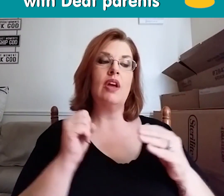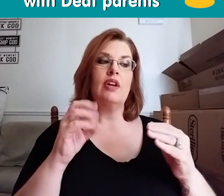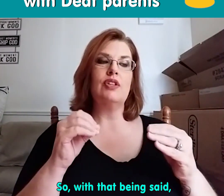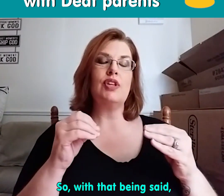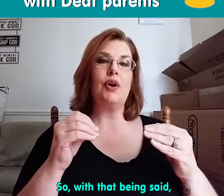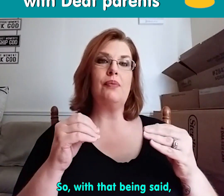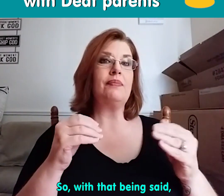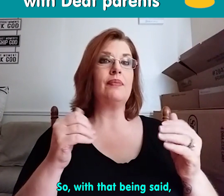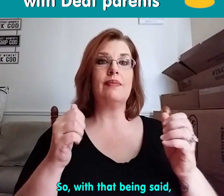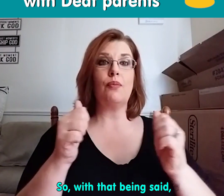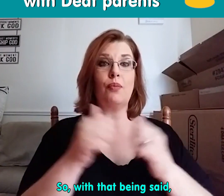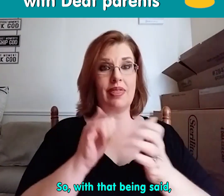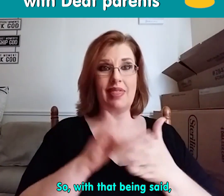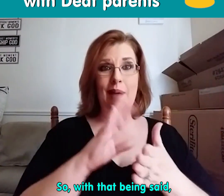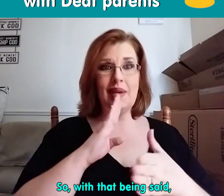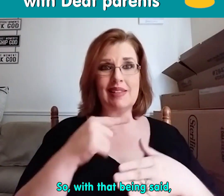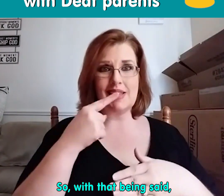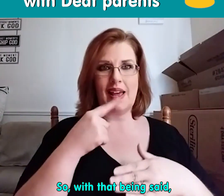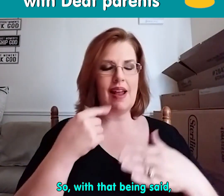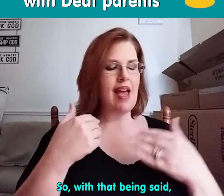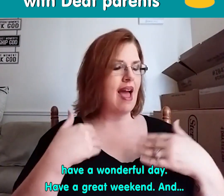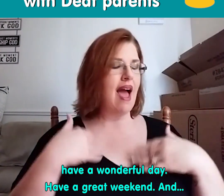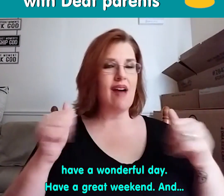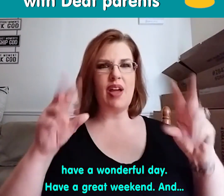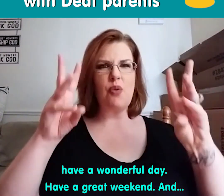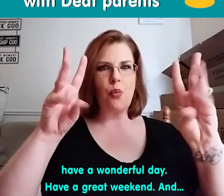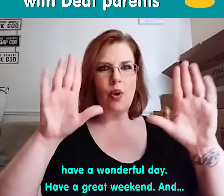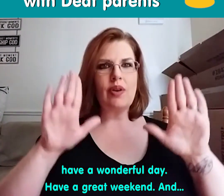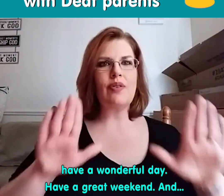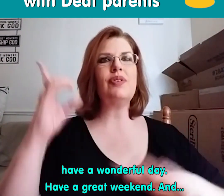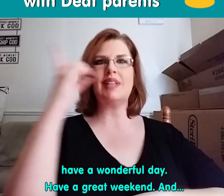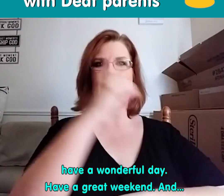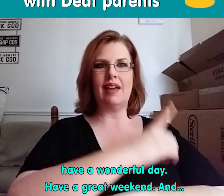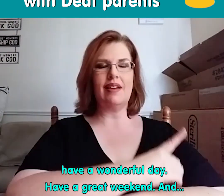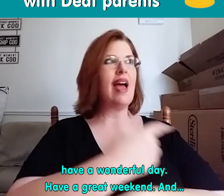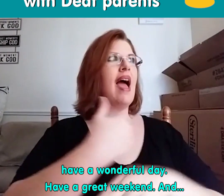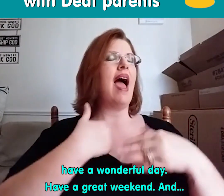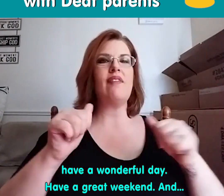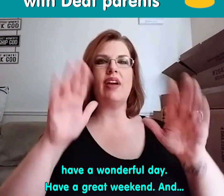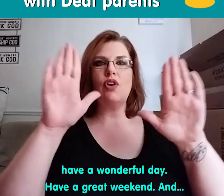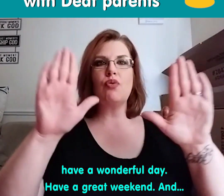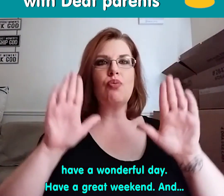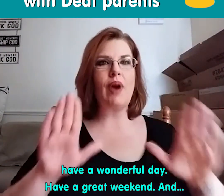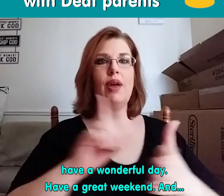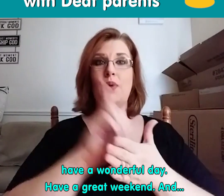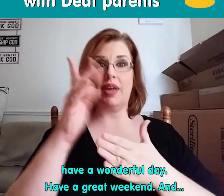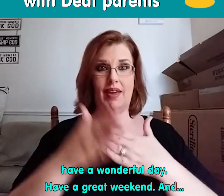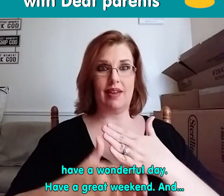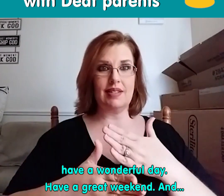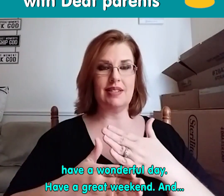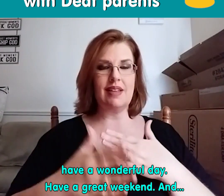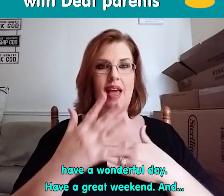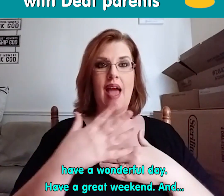skill. So if you're a CODA and you feel like people bully you all the time, just